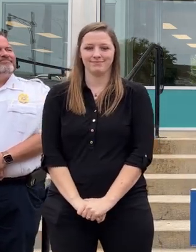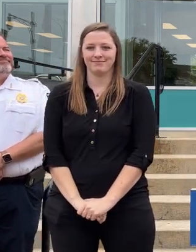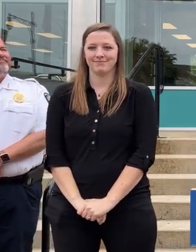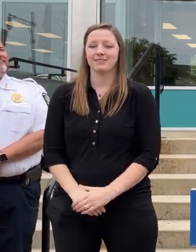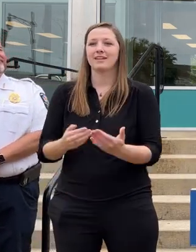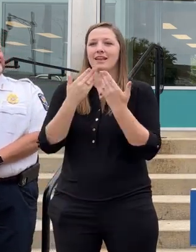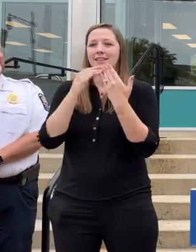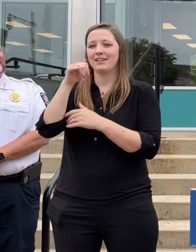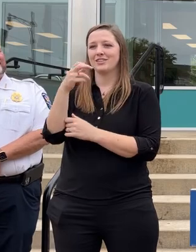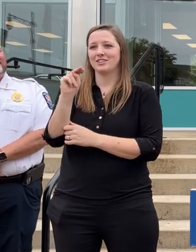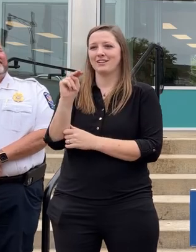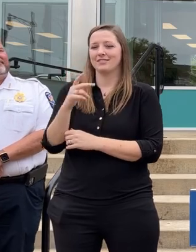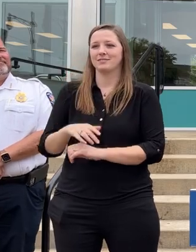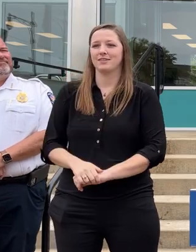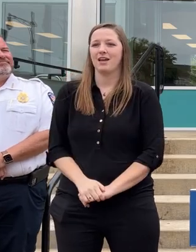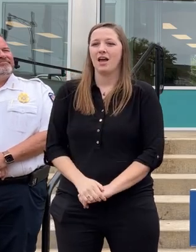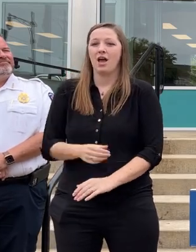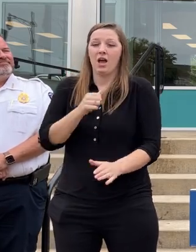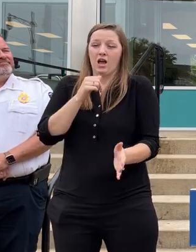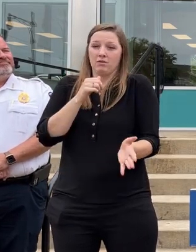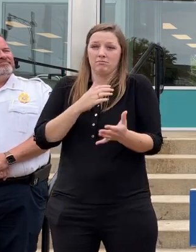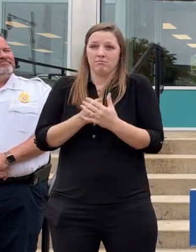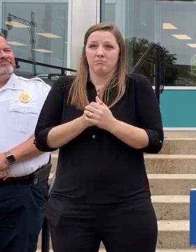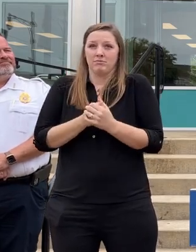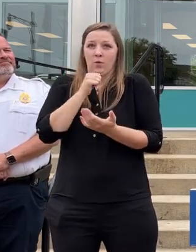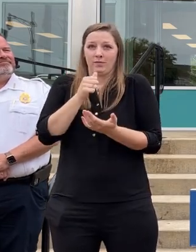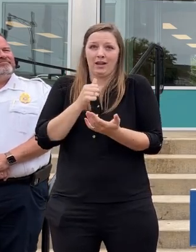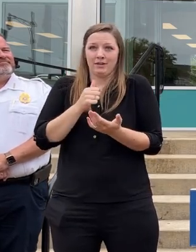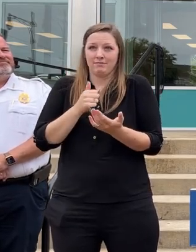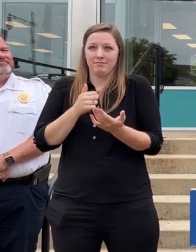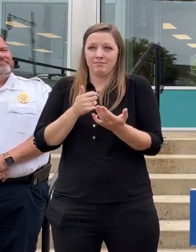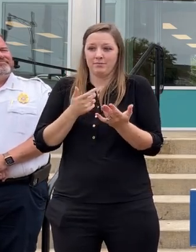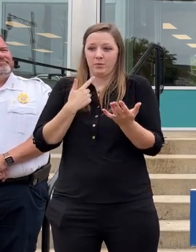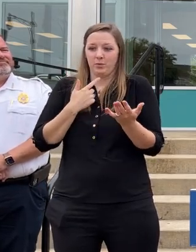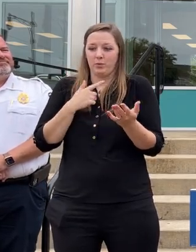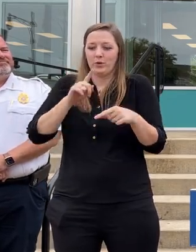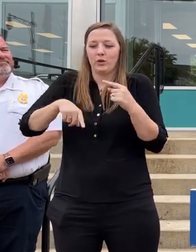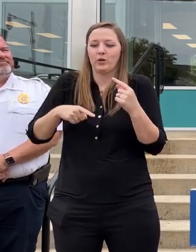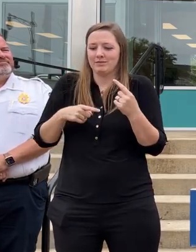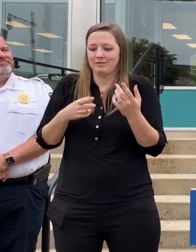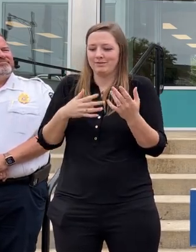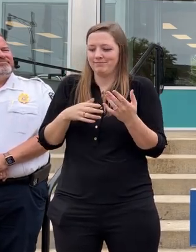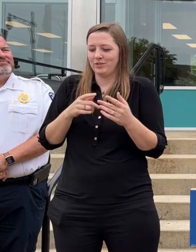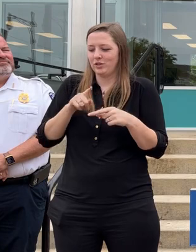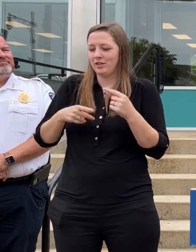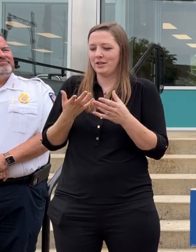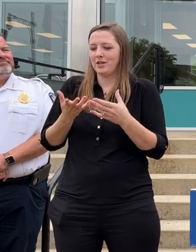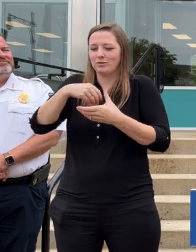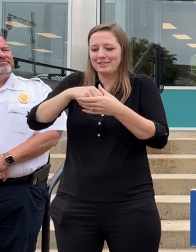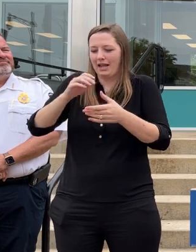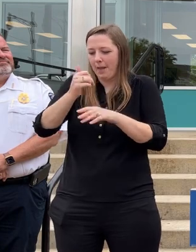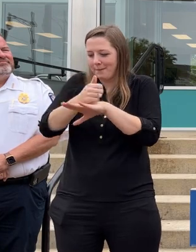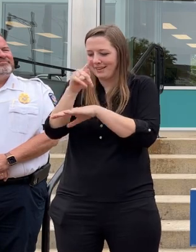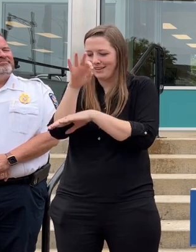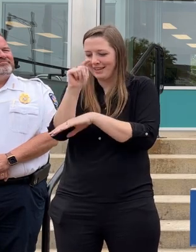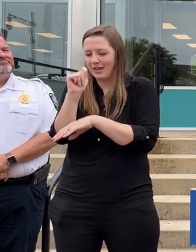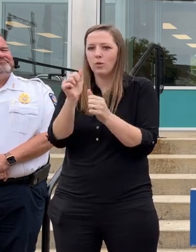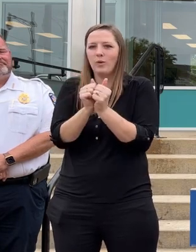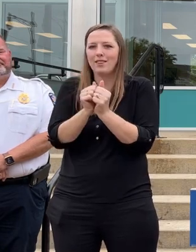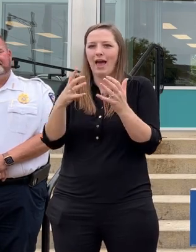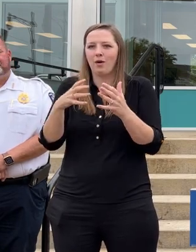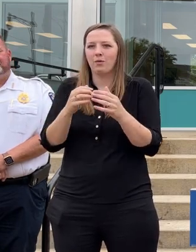Thanks, John. We would not have been able to assemble these kits without the assistance of the Buffalo and Erie County United Way. Most